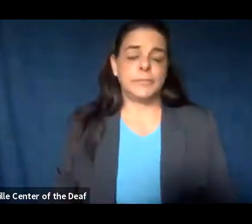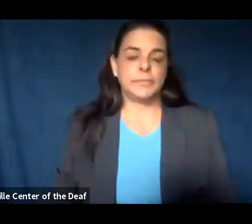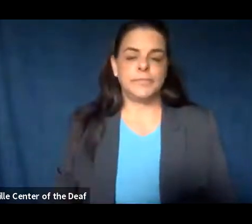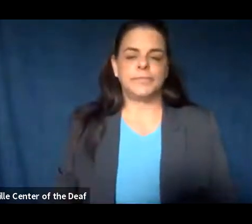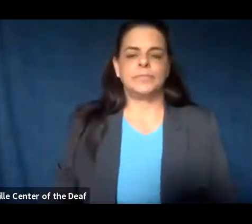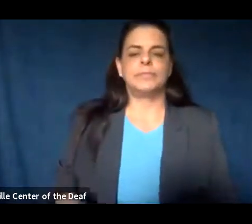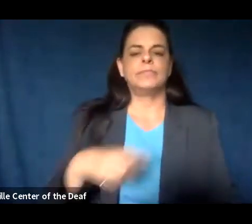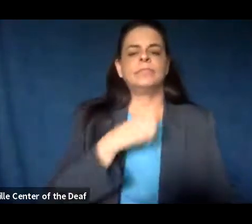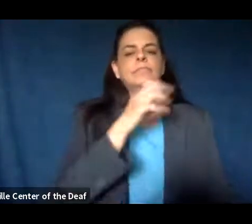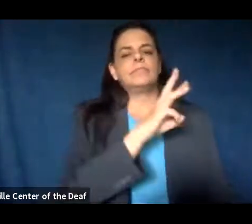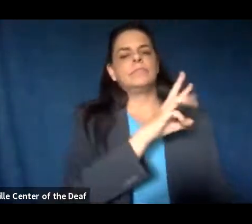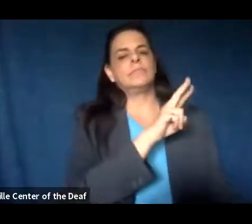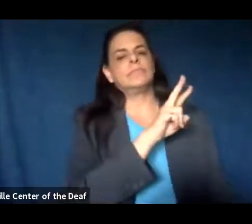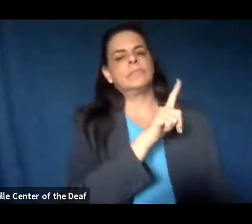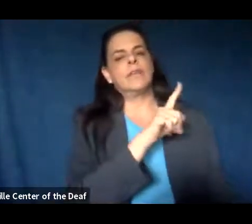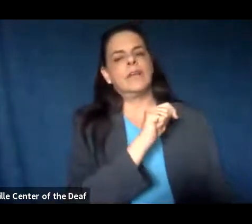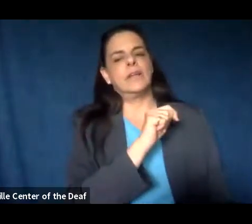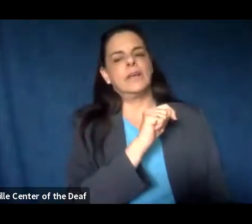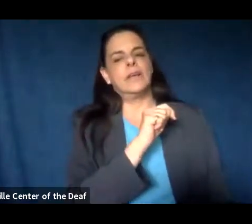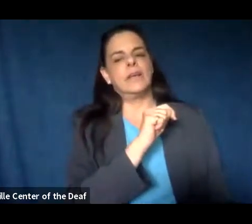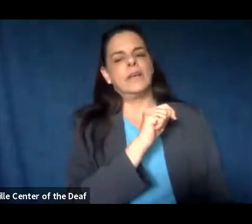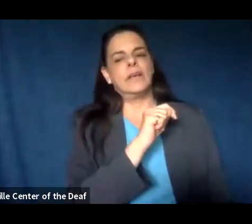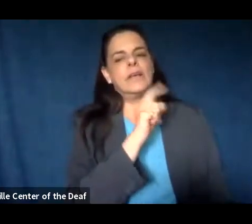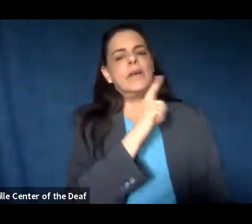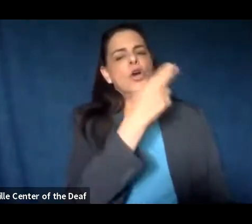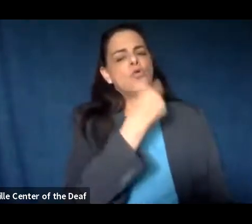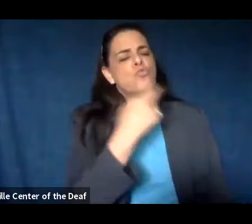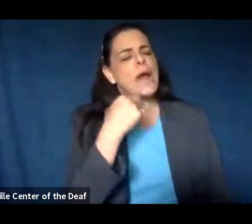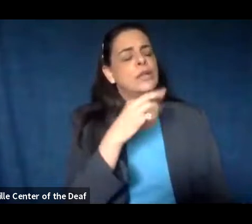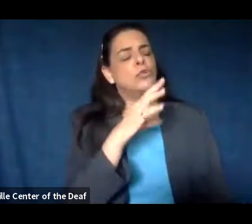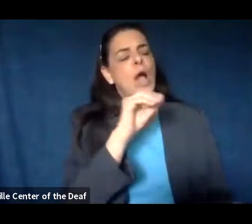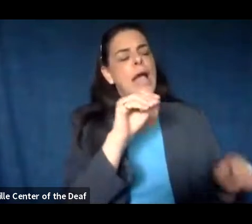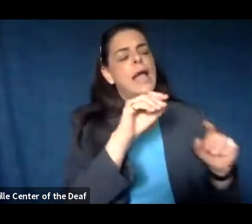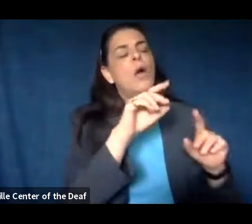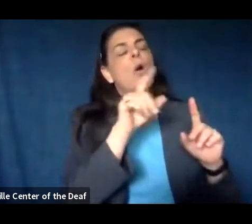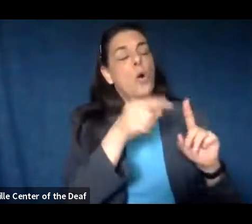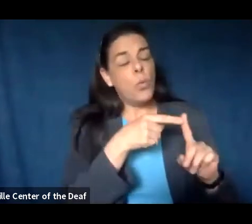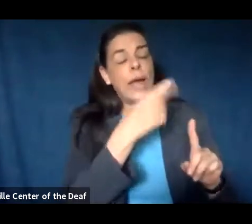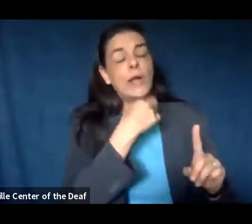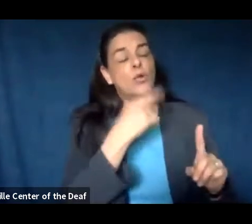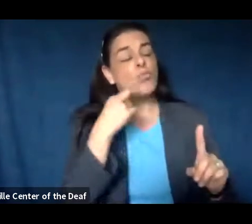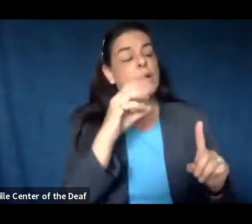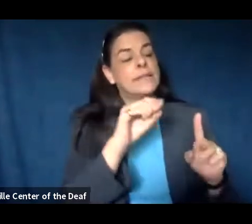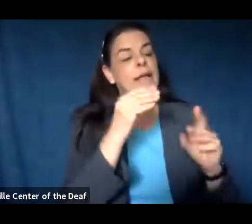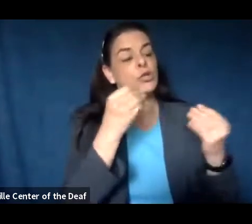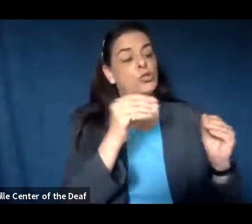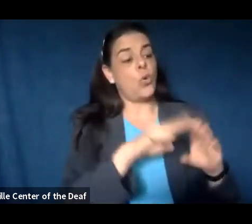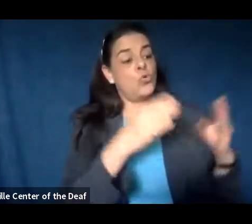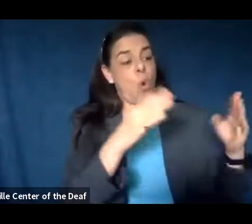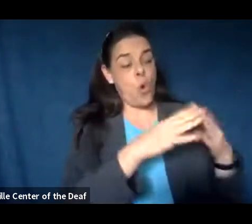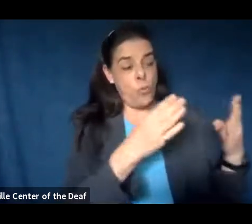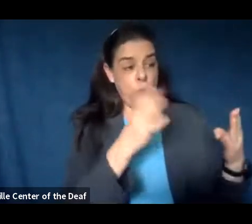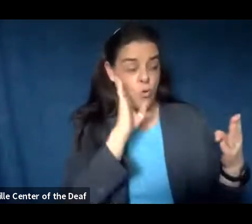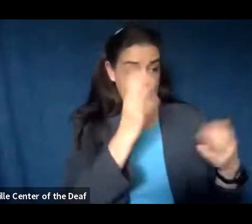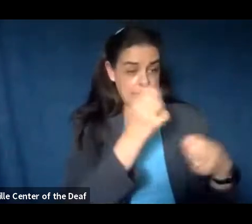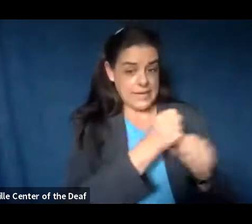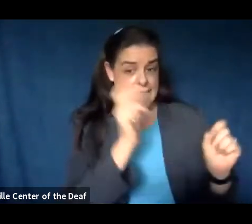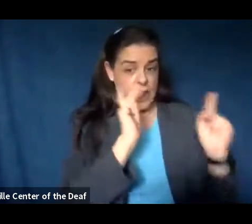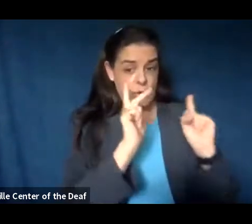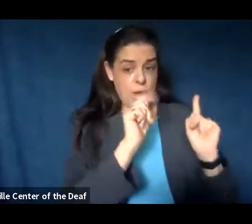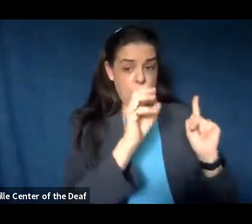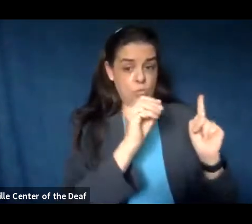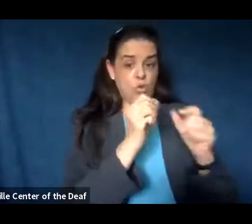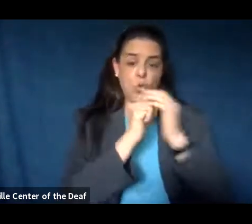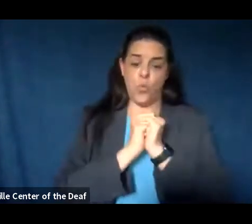From WVLT, as restaurants and stores open, is it safe, is it safe for people to worship